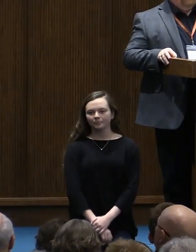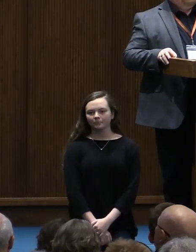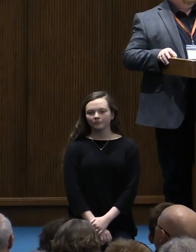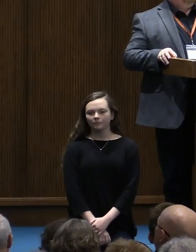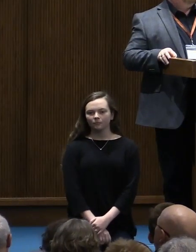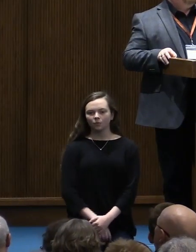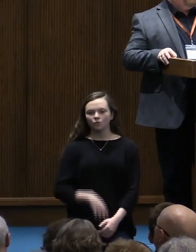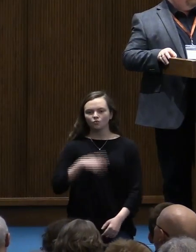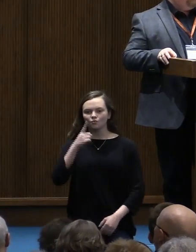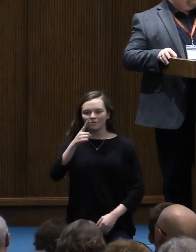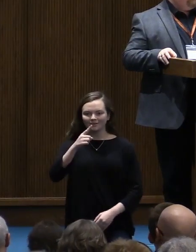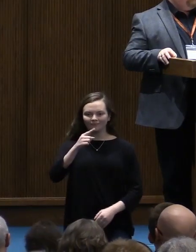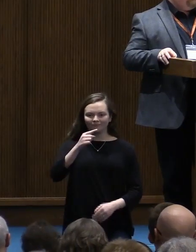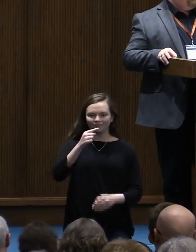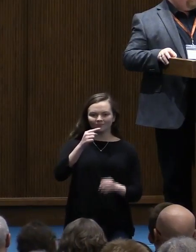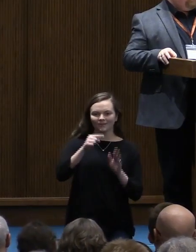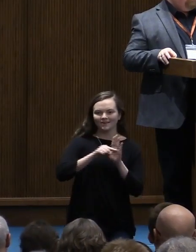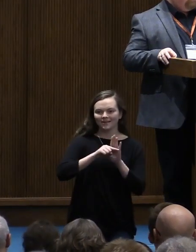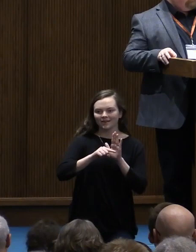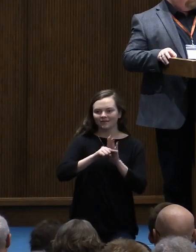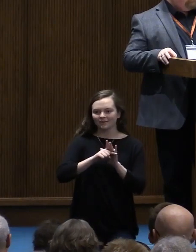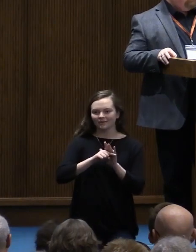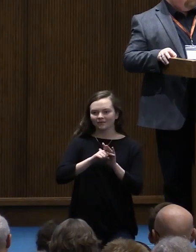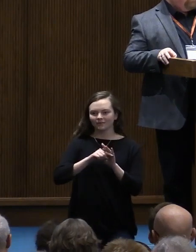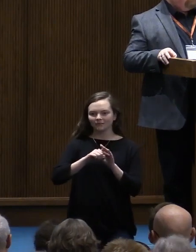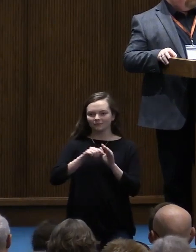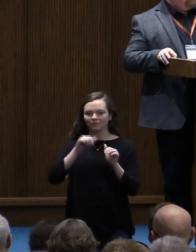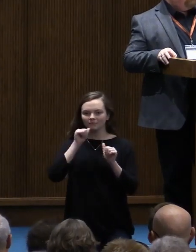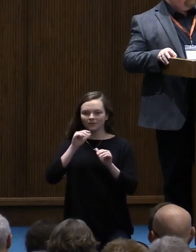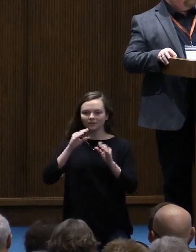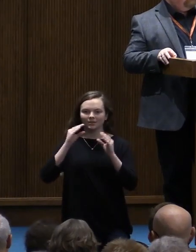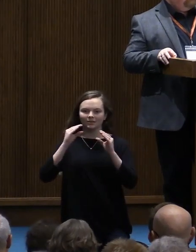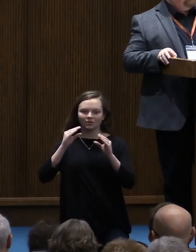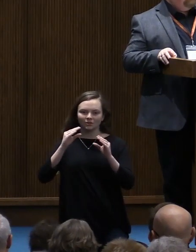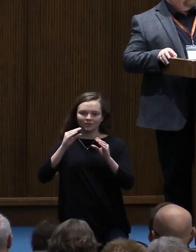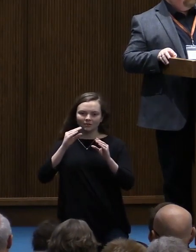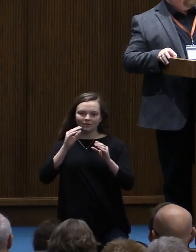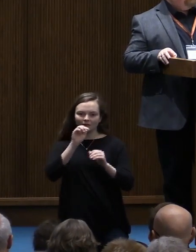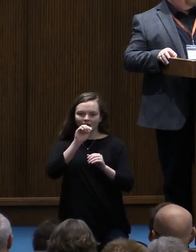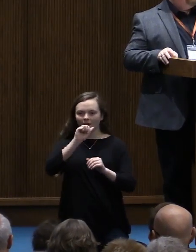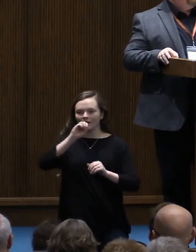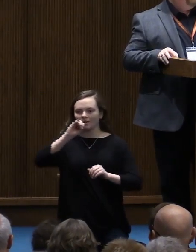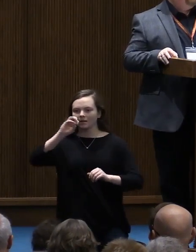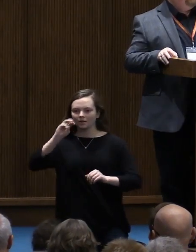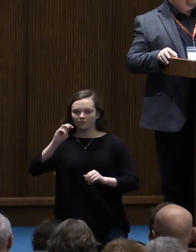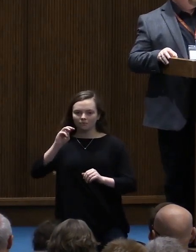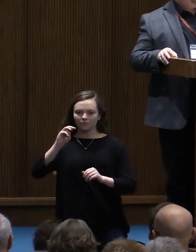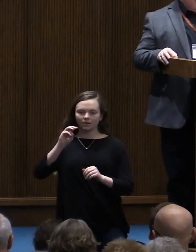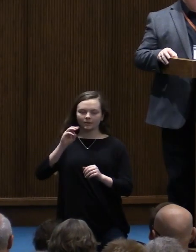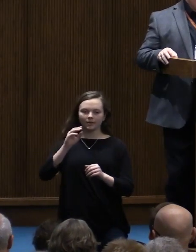One of the negatives of being blessed to teach in AIM is Aimers come.